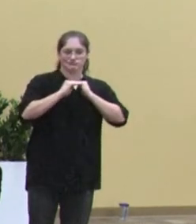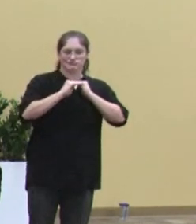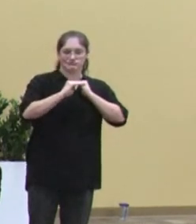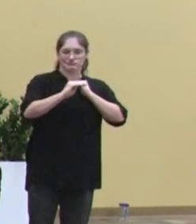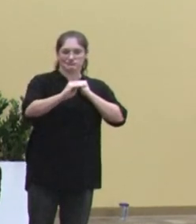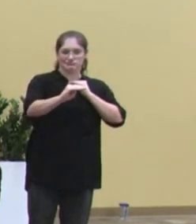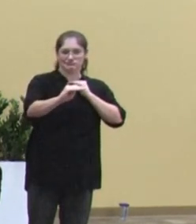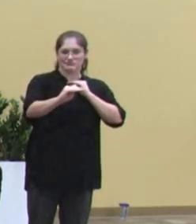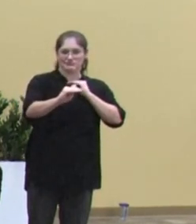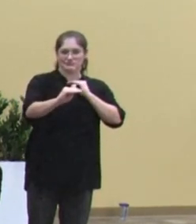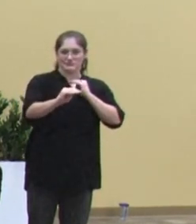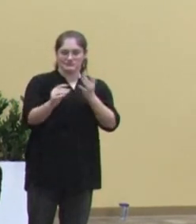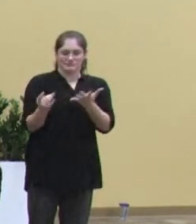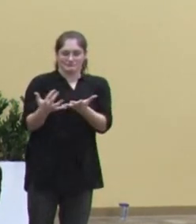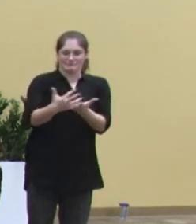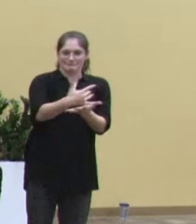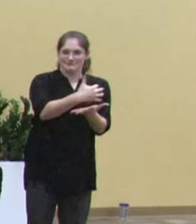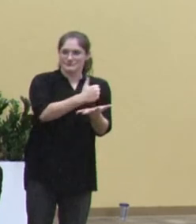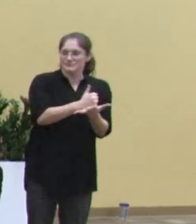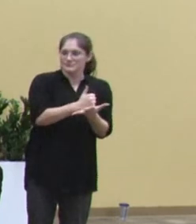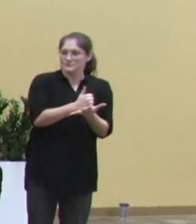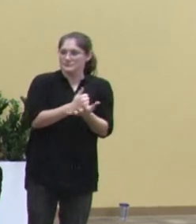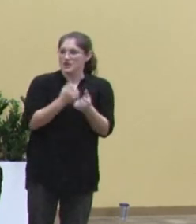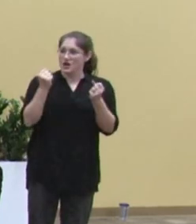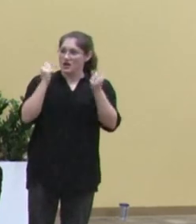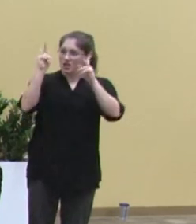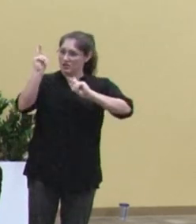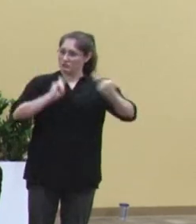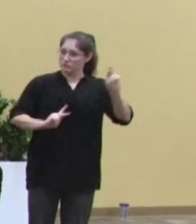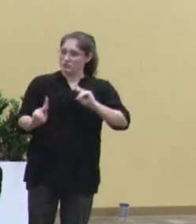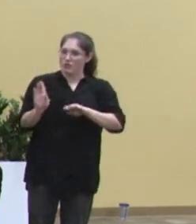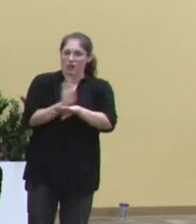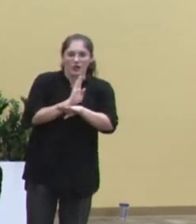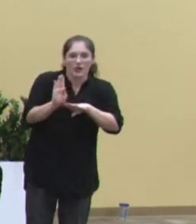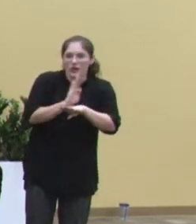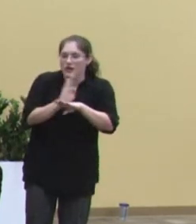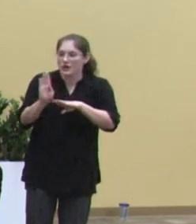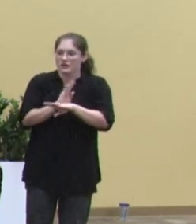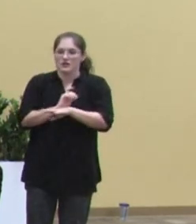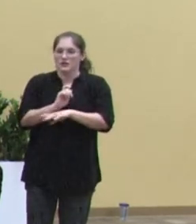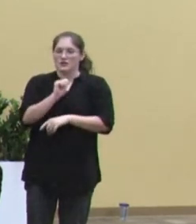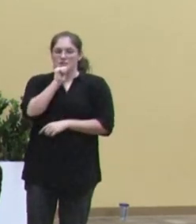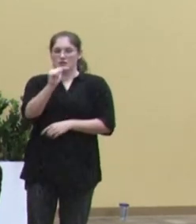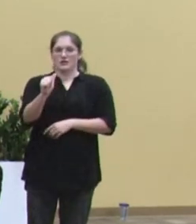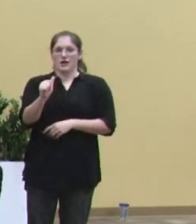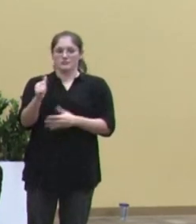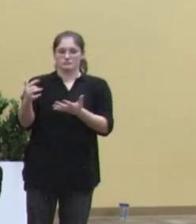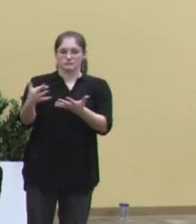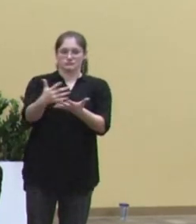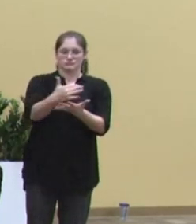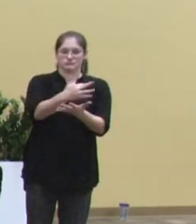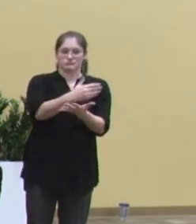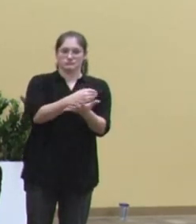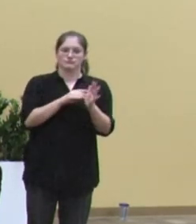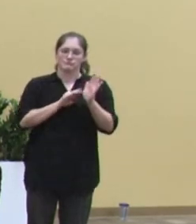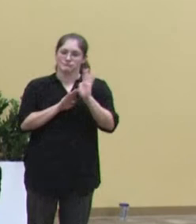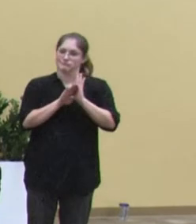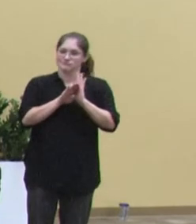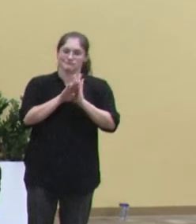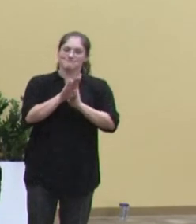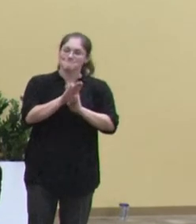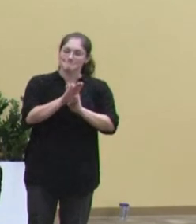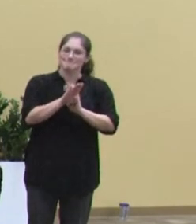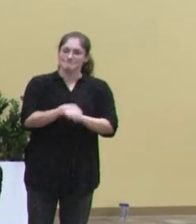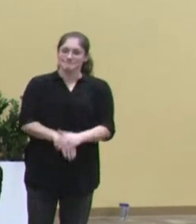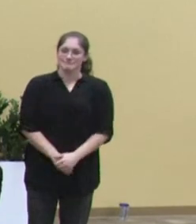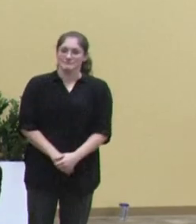So a lot more people busy about the business of business, but they're not earning. If they're not earning, the businesses aren't growing, that means